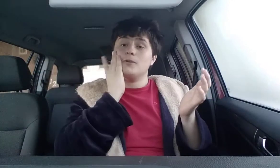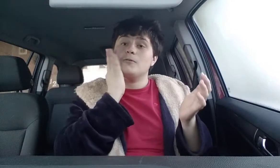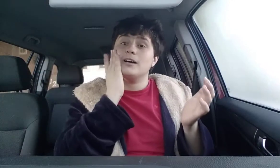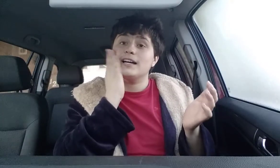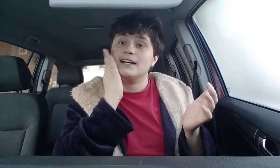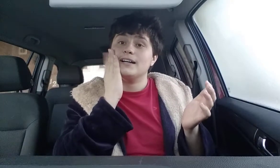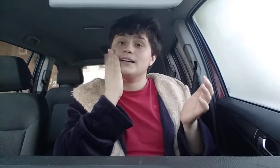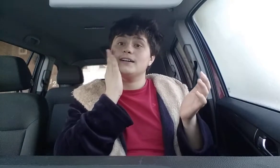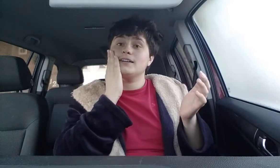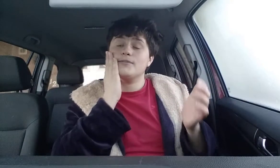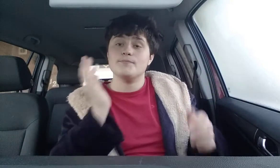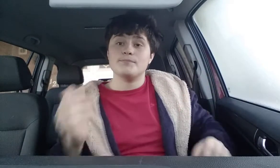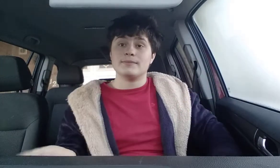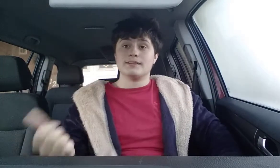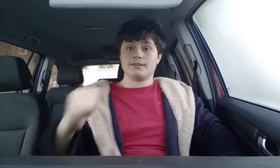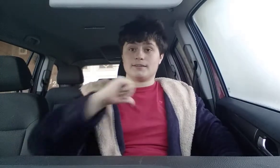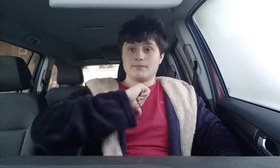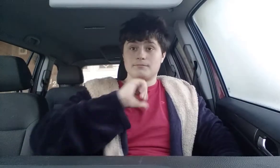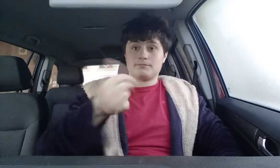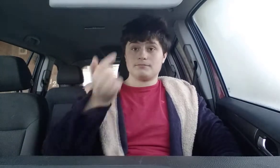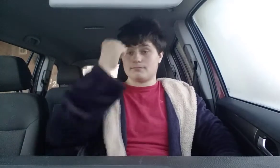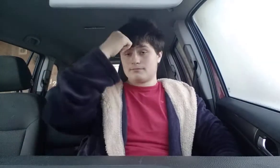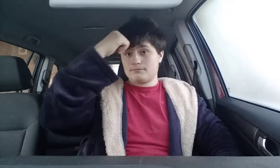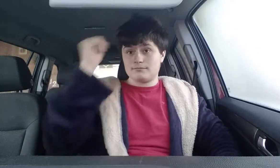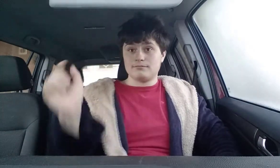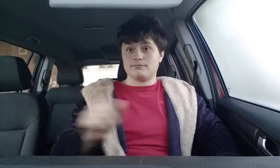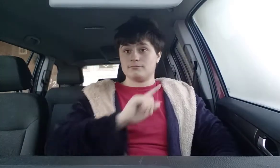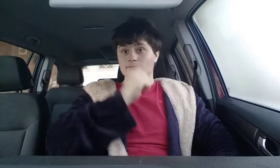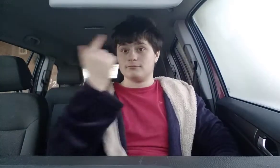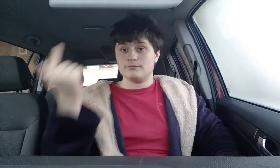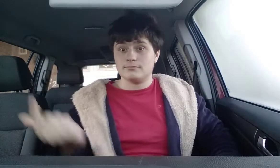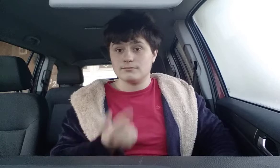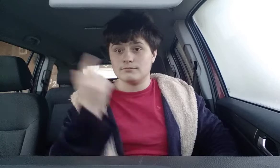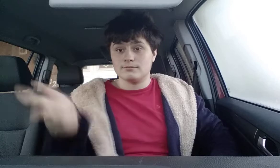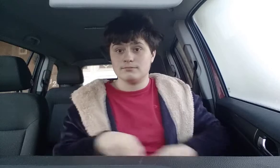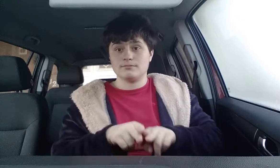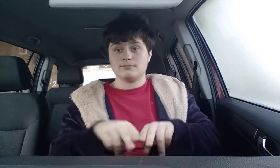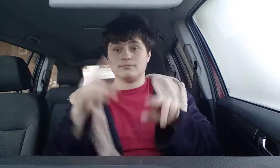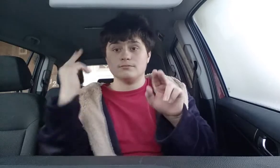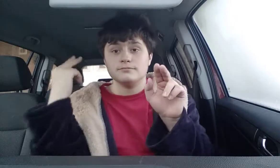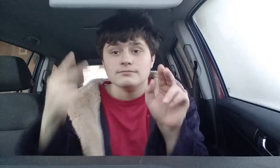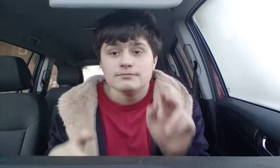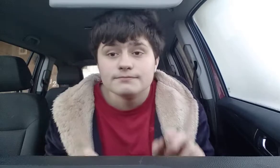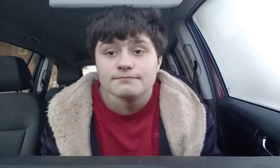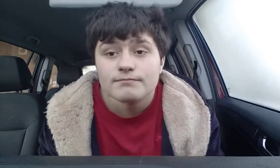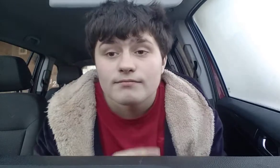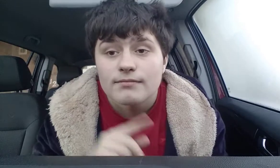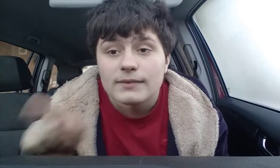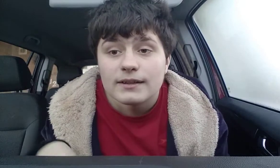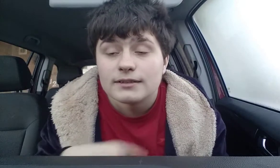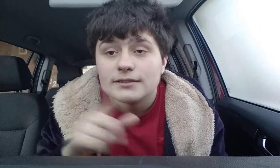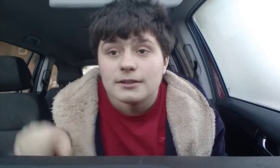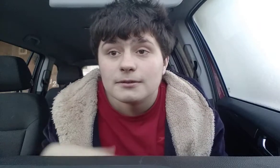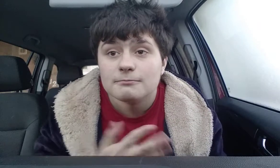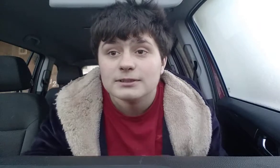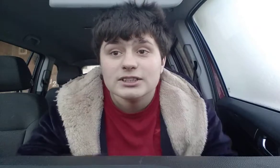when, But I know we'll meet again, some